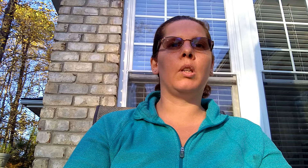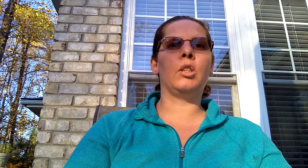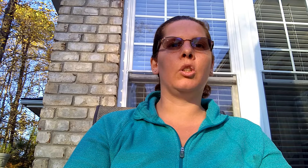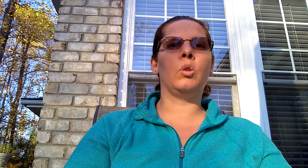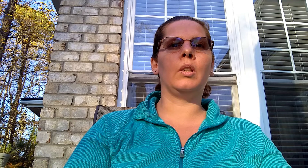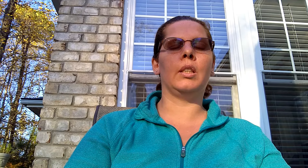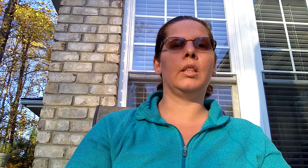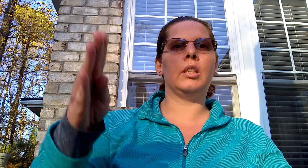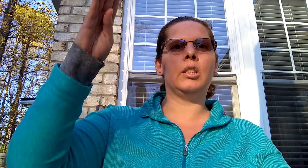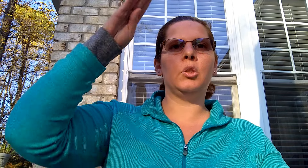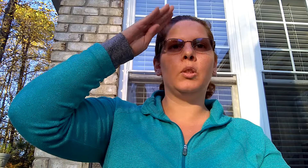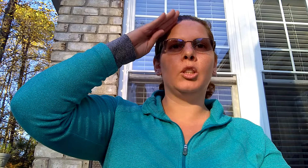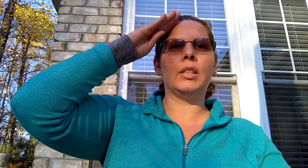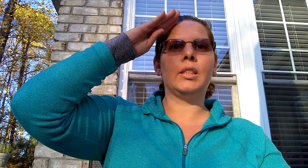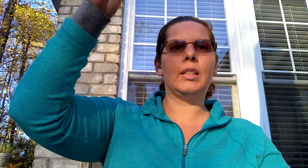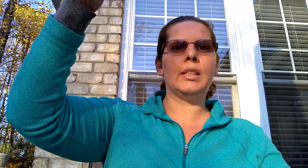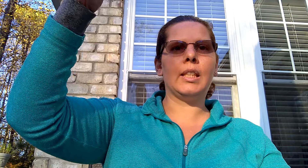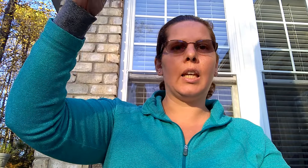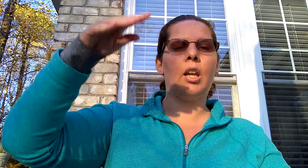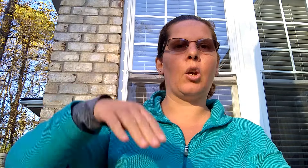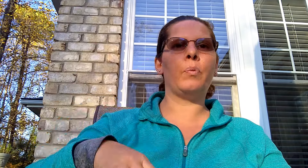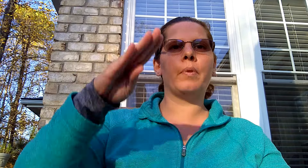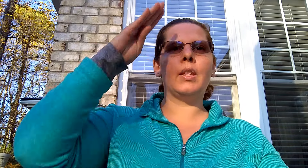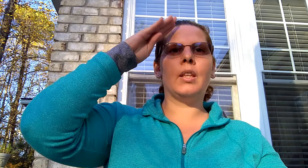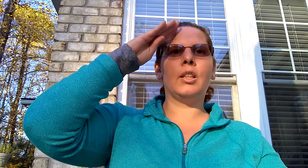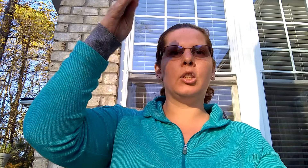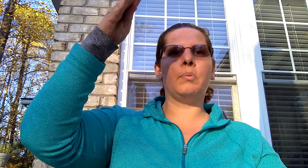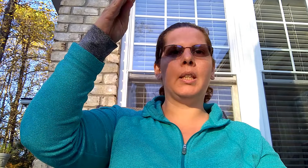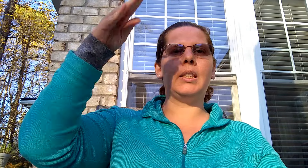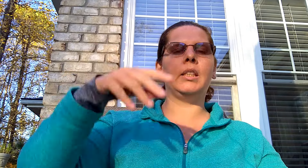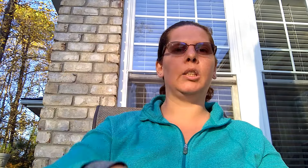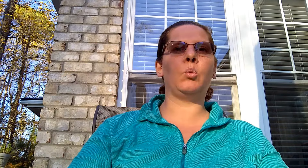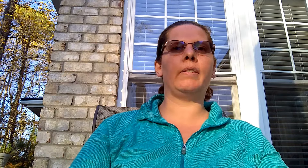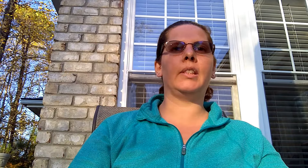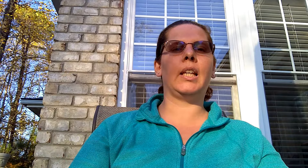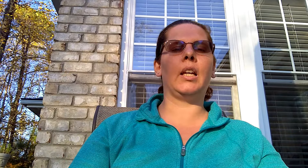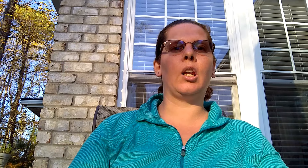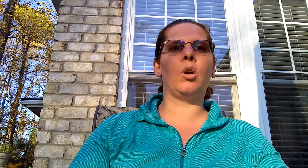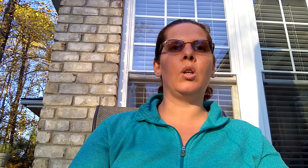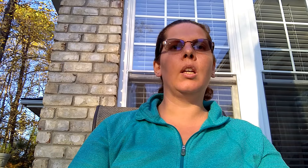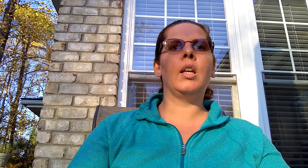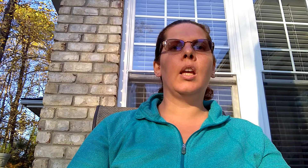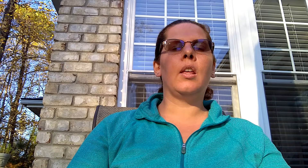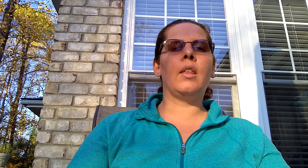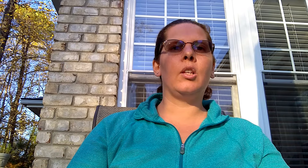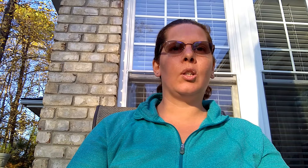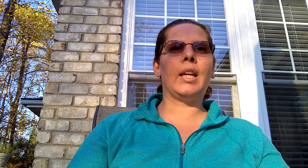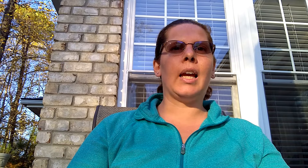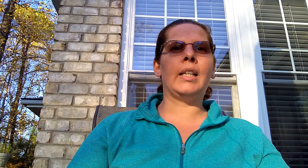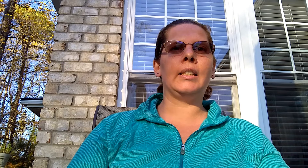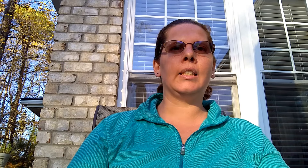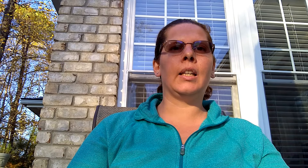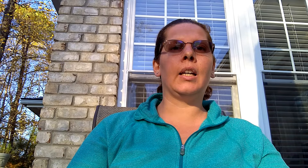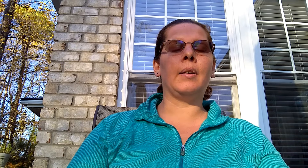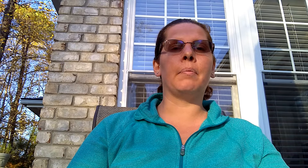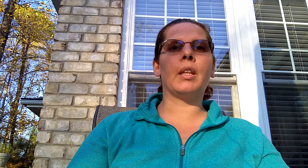to do is you would just say hello. It should be the easiest way of saying hello. Then you can ask if